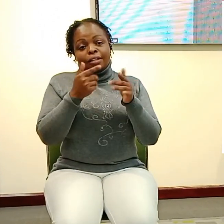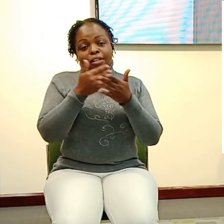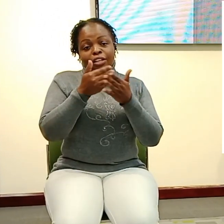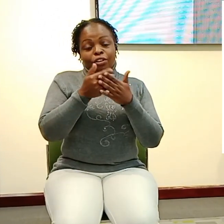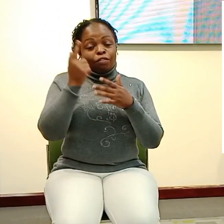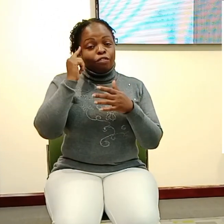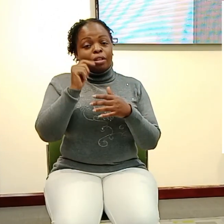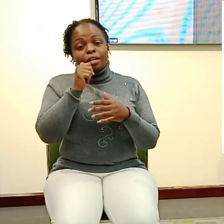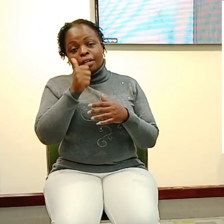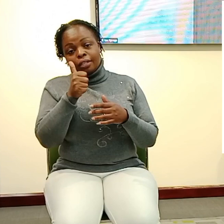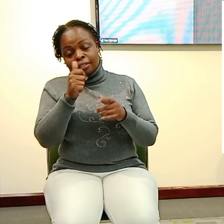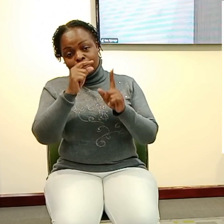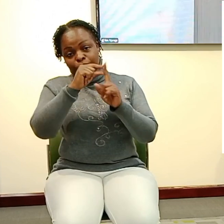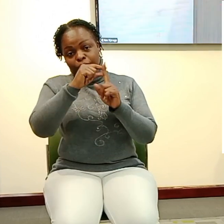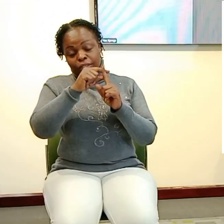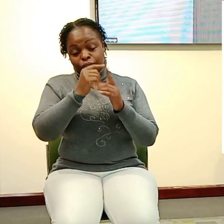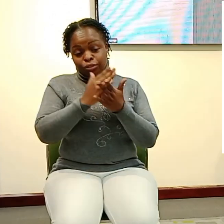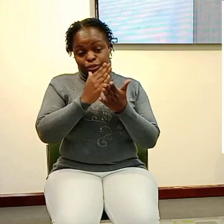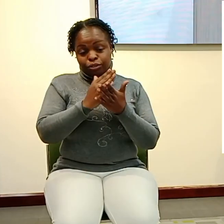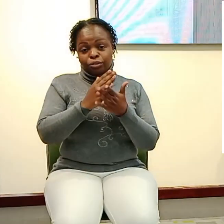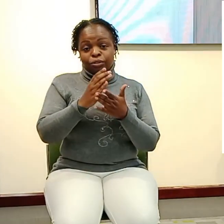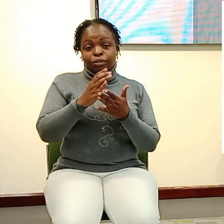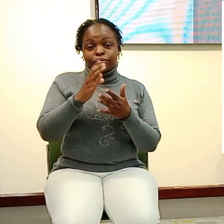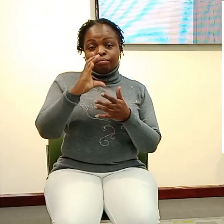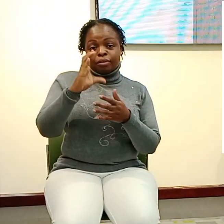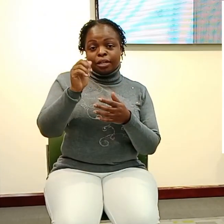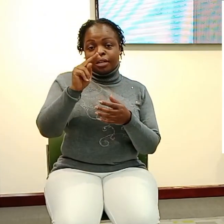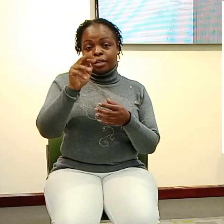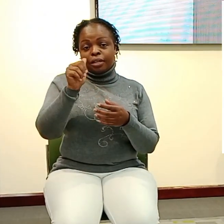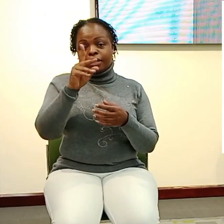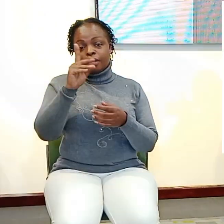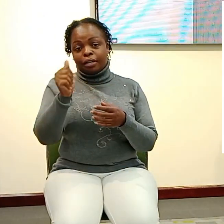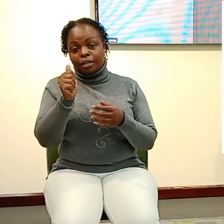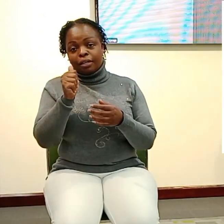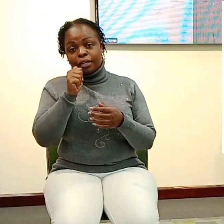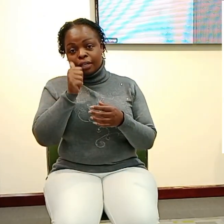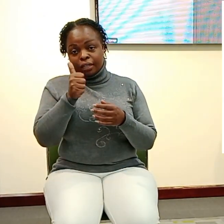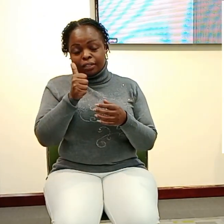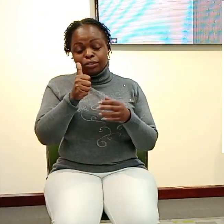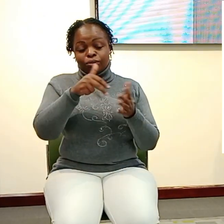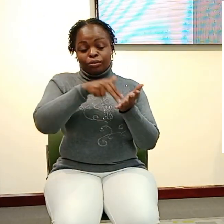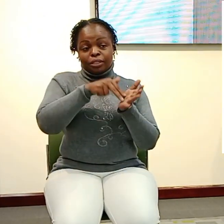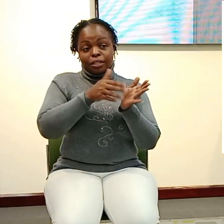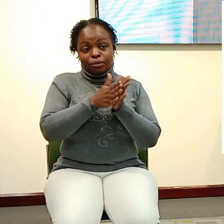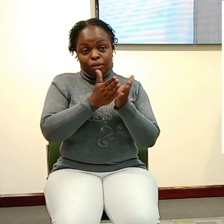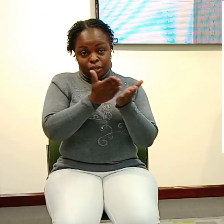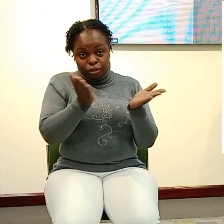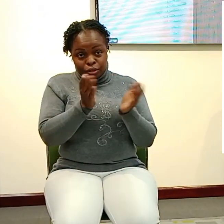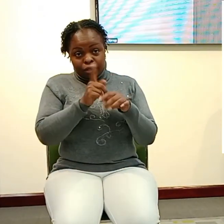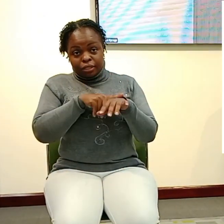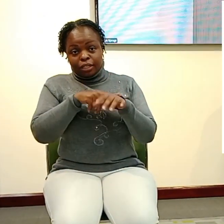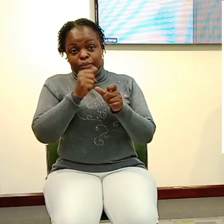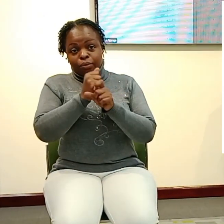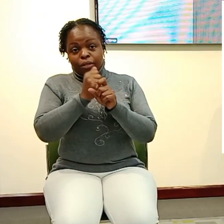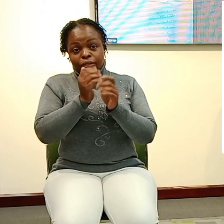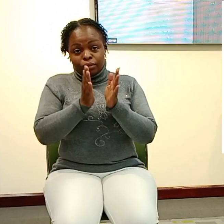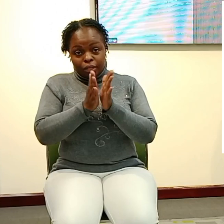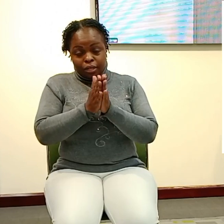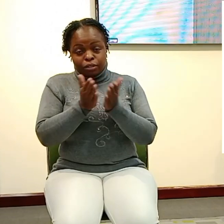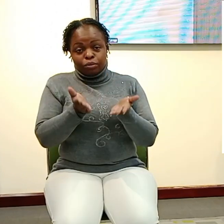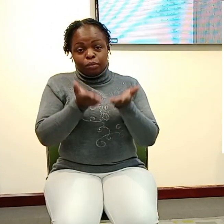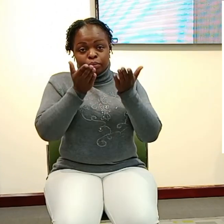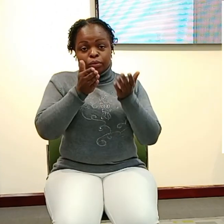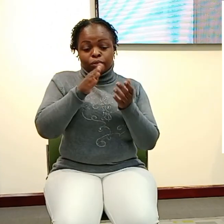kind words. Indeed, Canada is incredibly proud to stand alongside you as we work together to